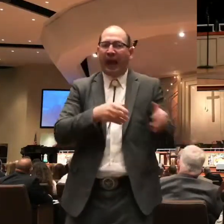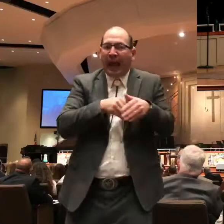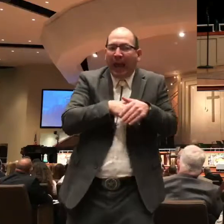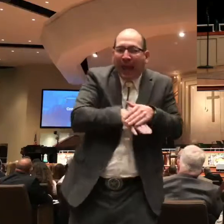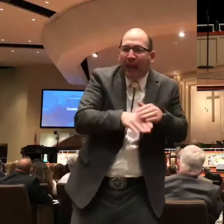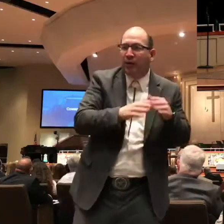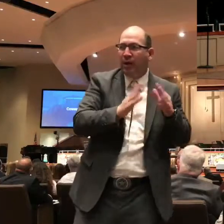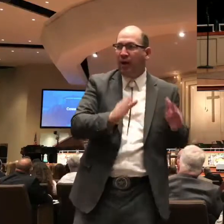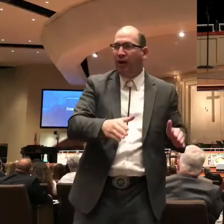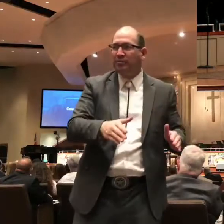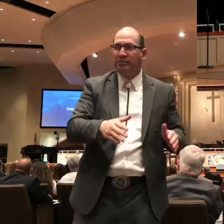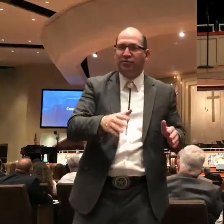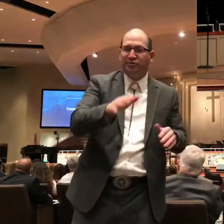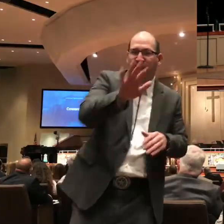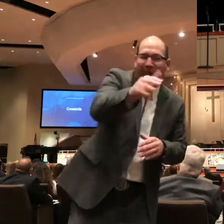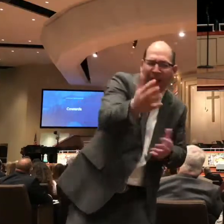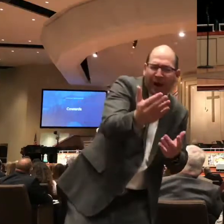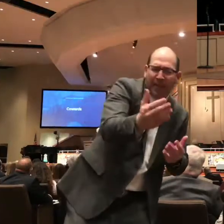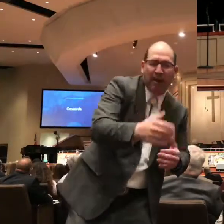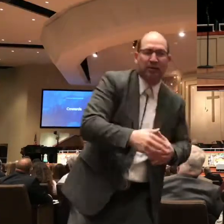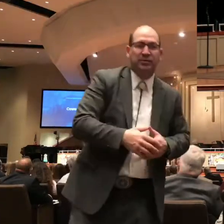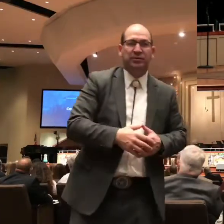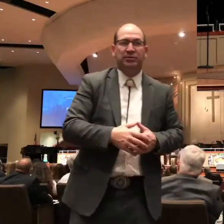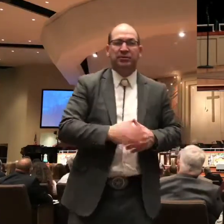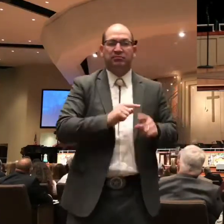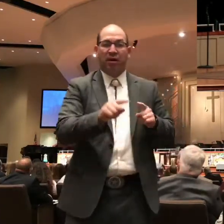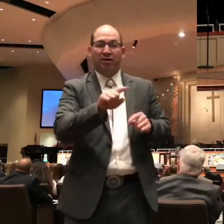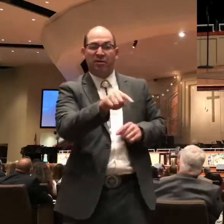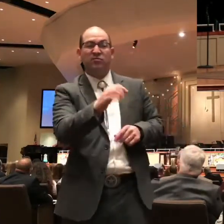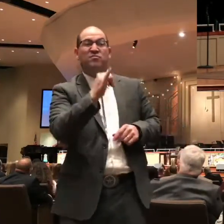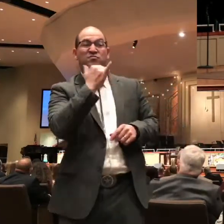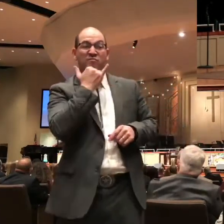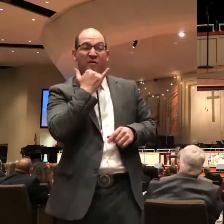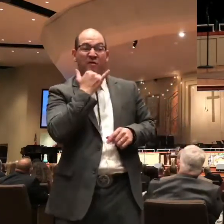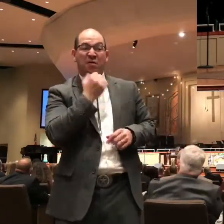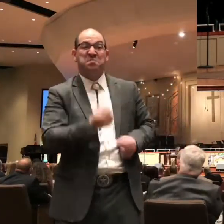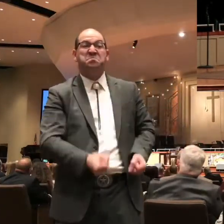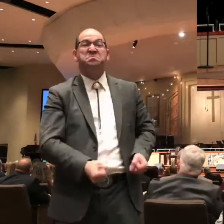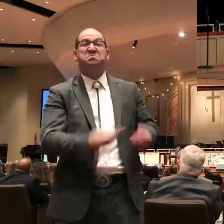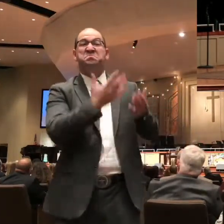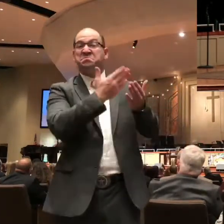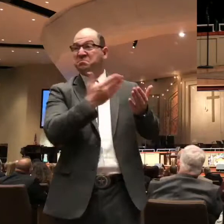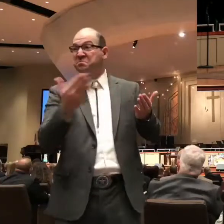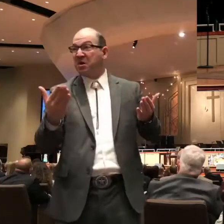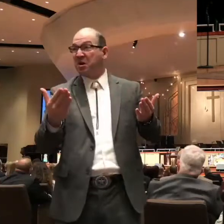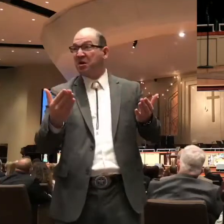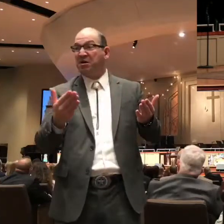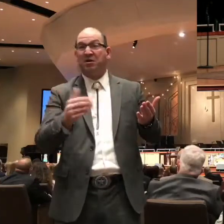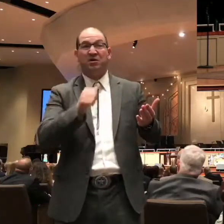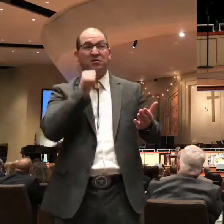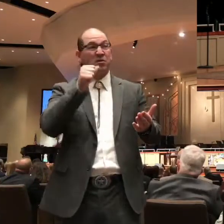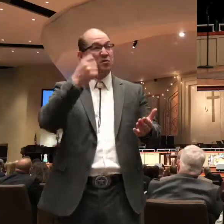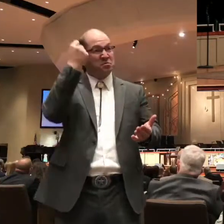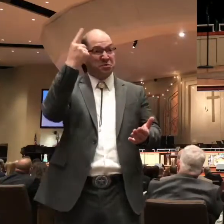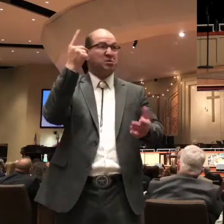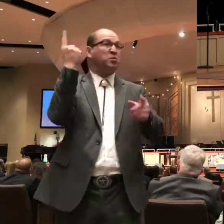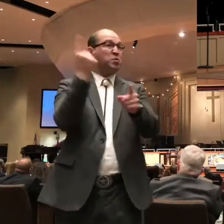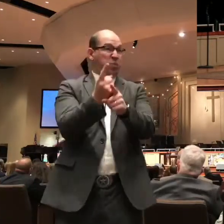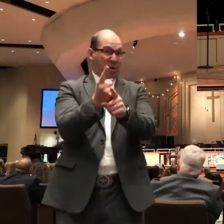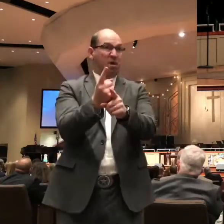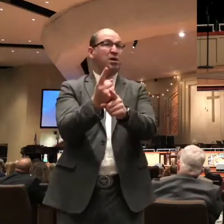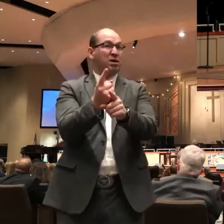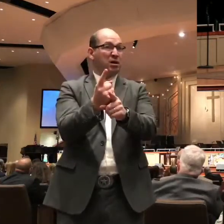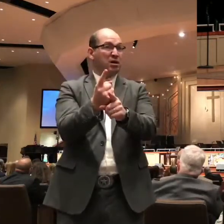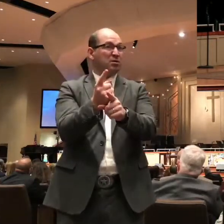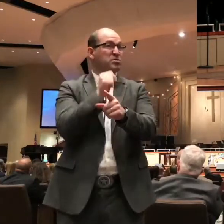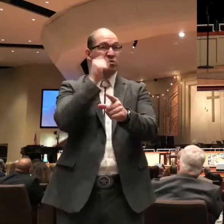they're wrong on this doctrine, or they're wrong on that doctrine, or they're involved in some perversion of the gospel. They're involved in something that leads